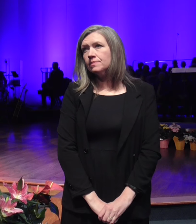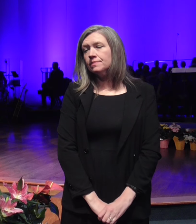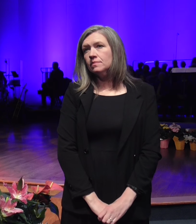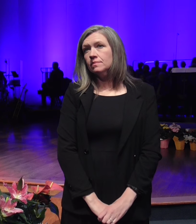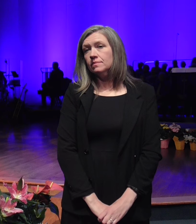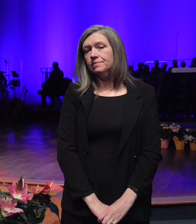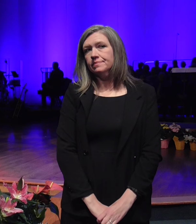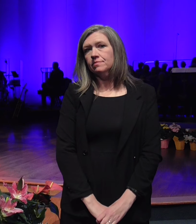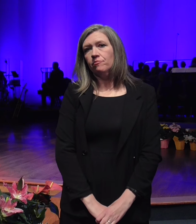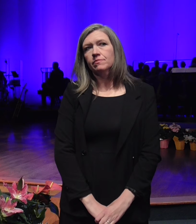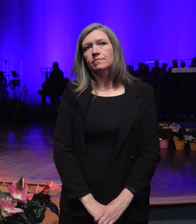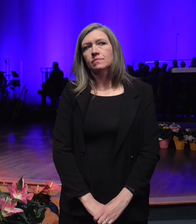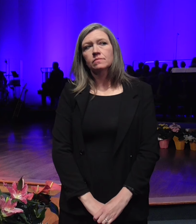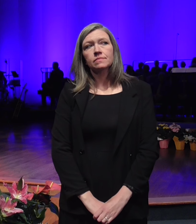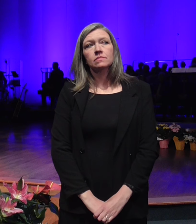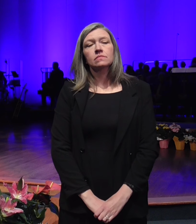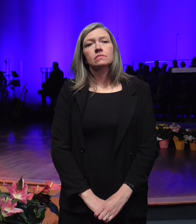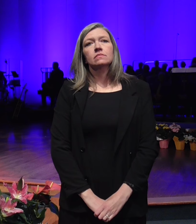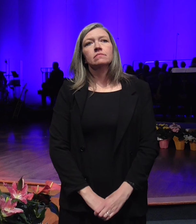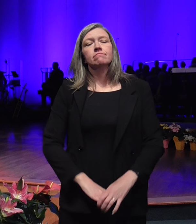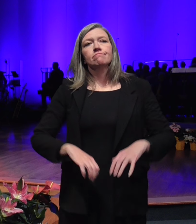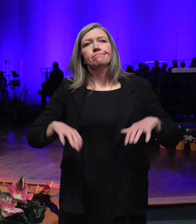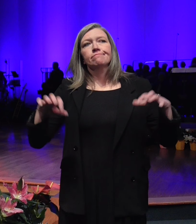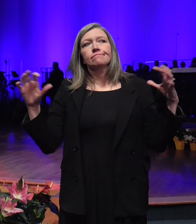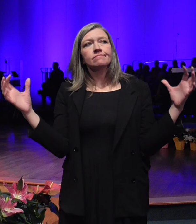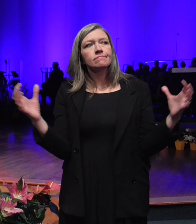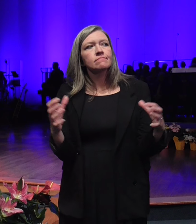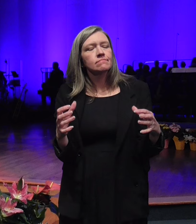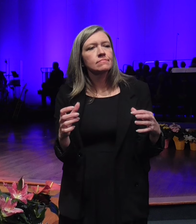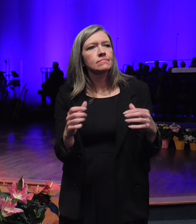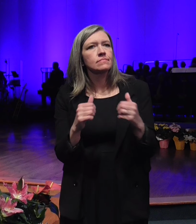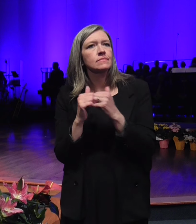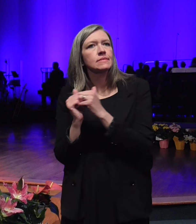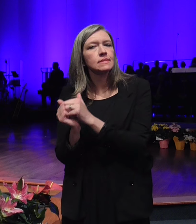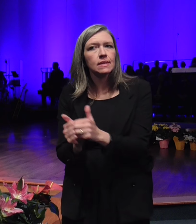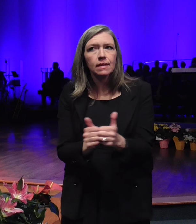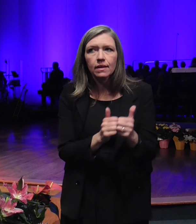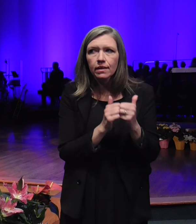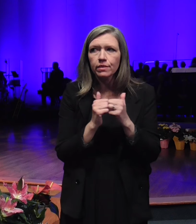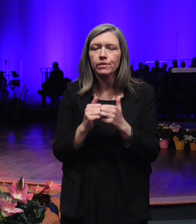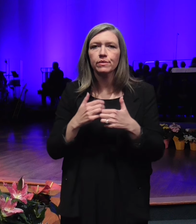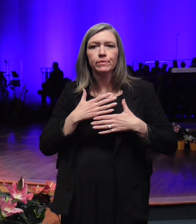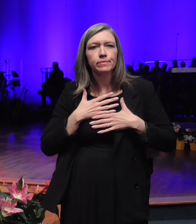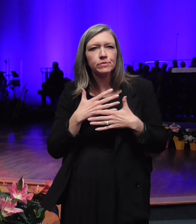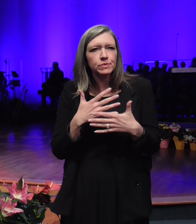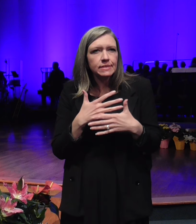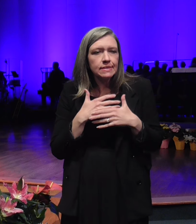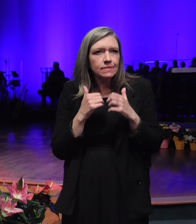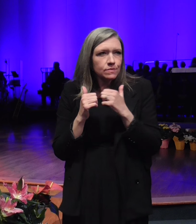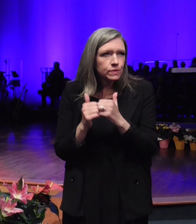And so we move together to breathe together, to turn within this morning,